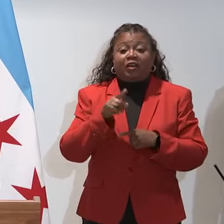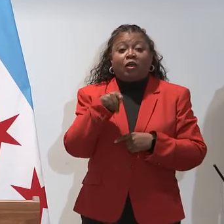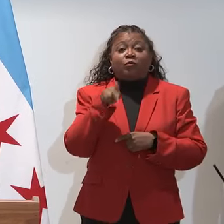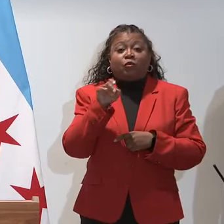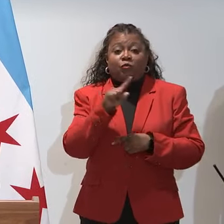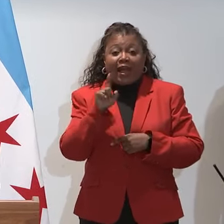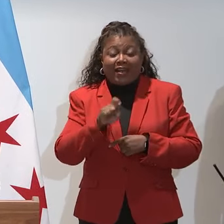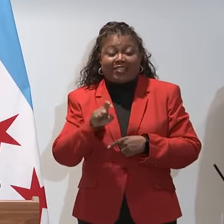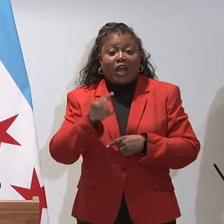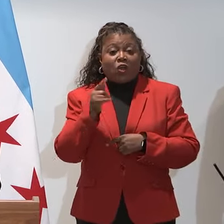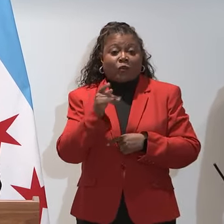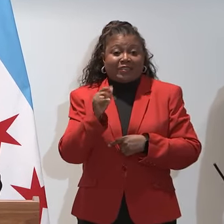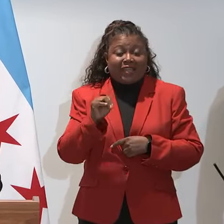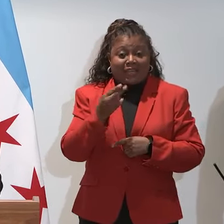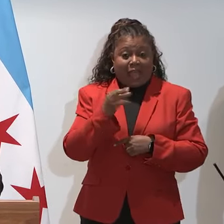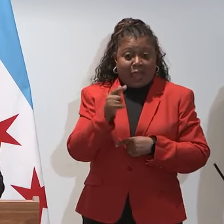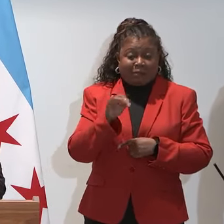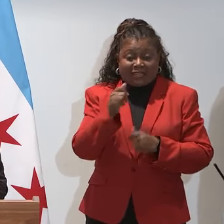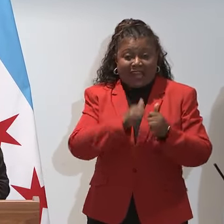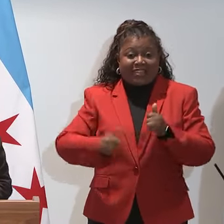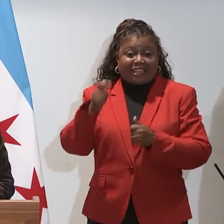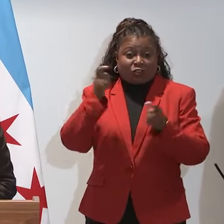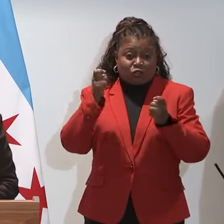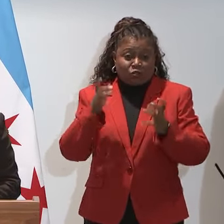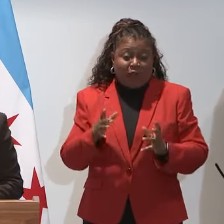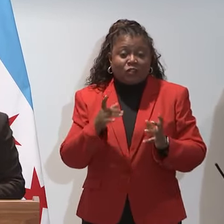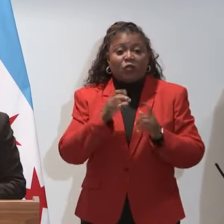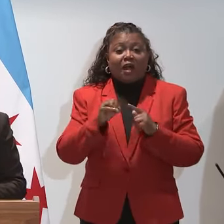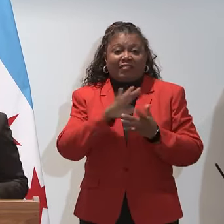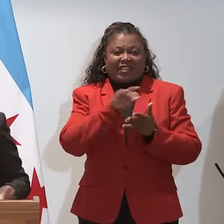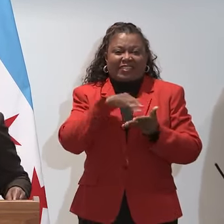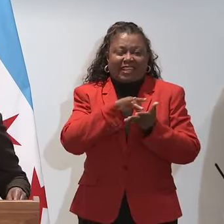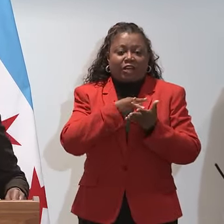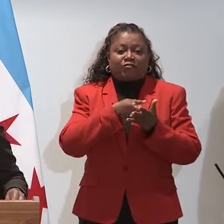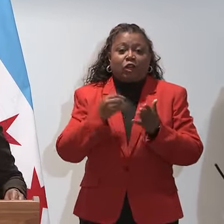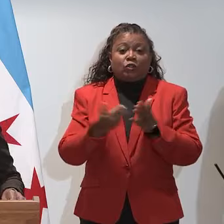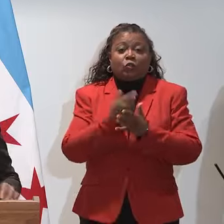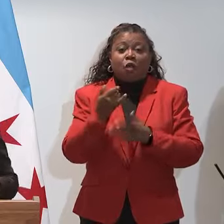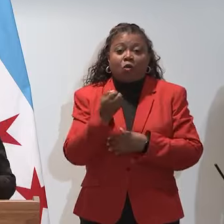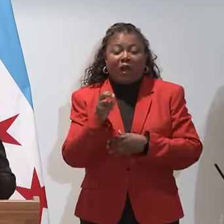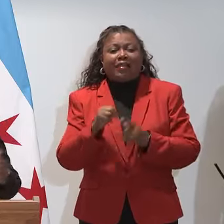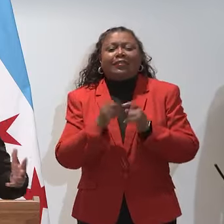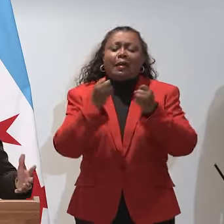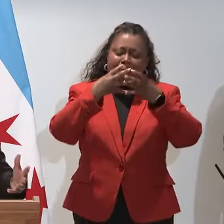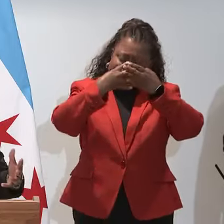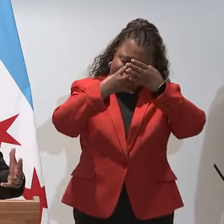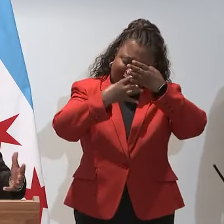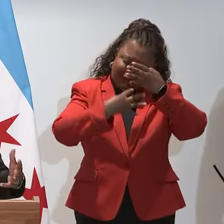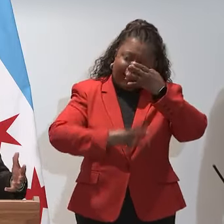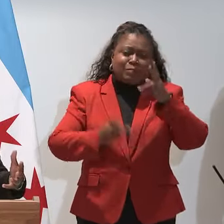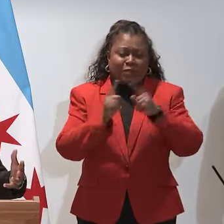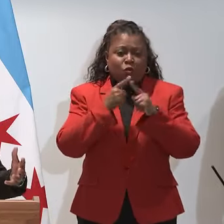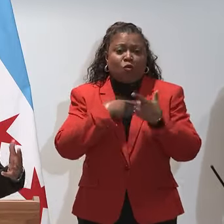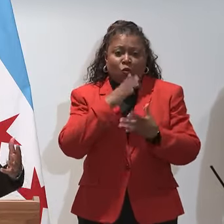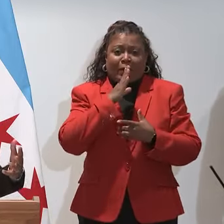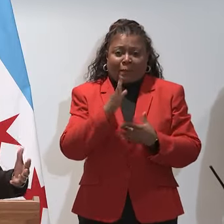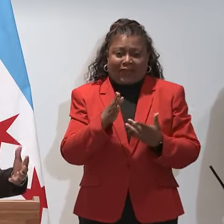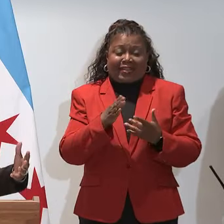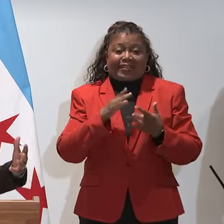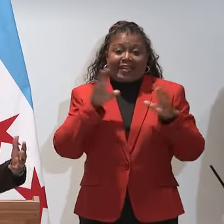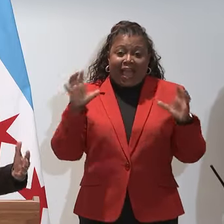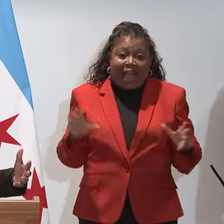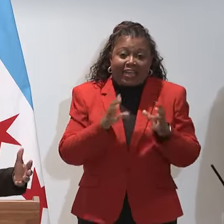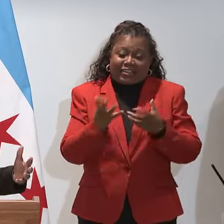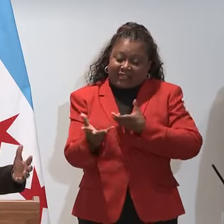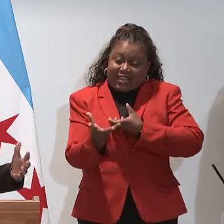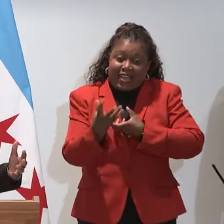Perez, Christina Hamilton Executive Director of the Centers for New Horizons, and many people who are going to be